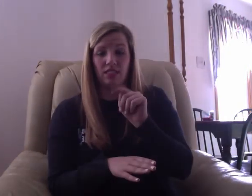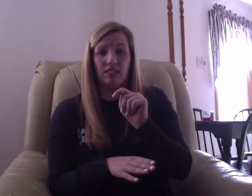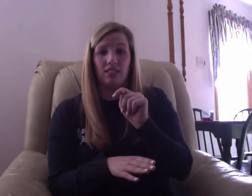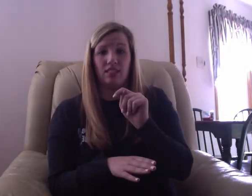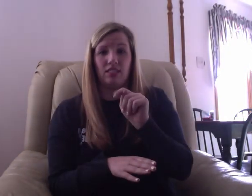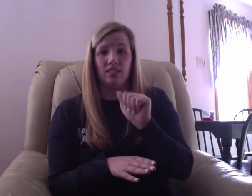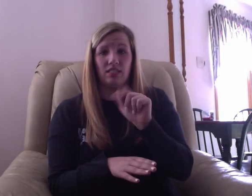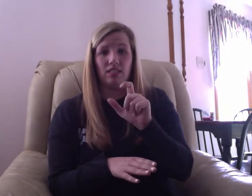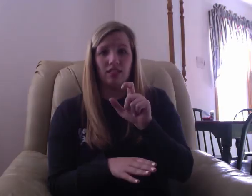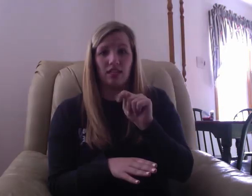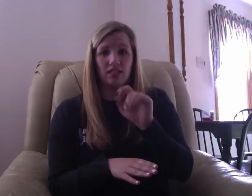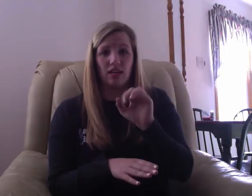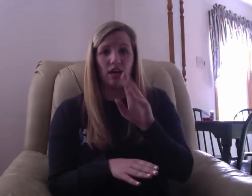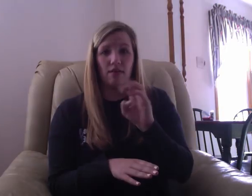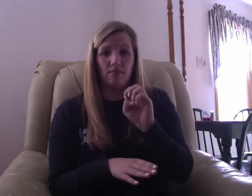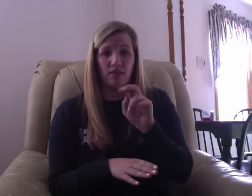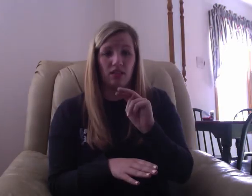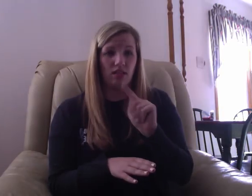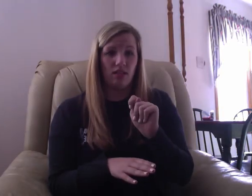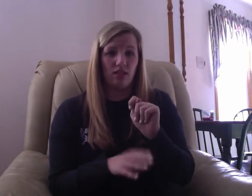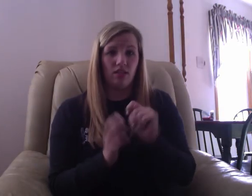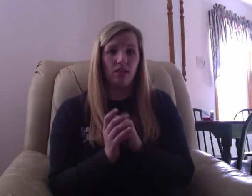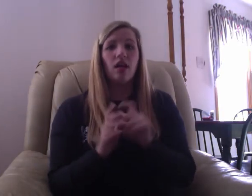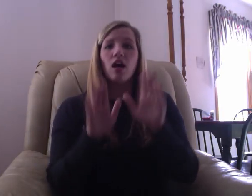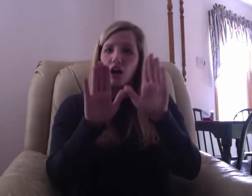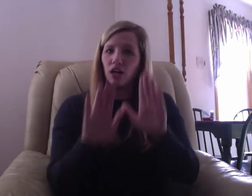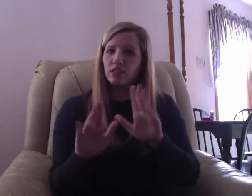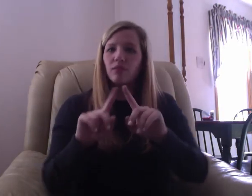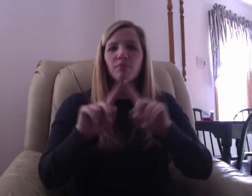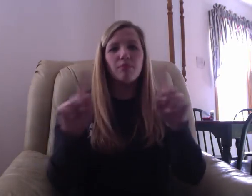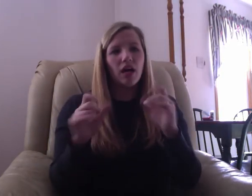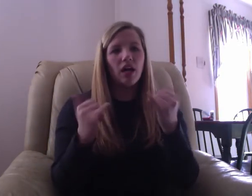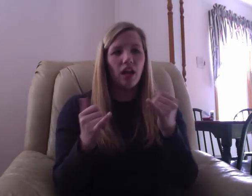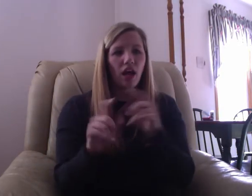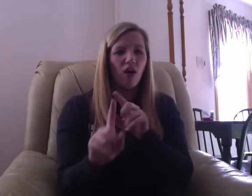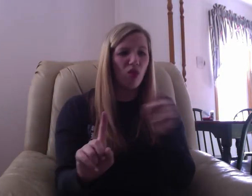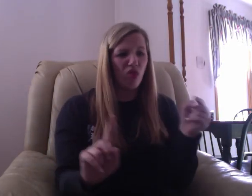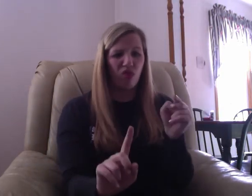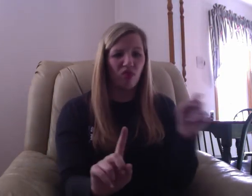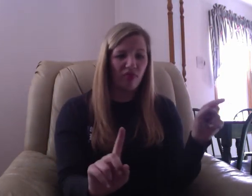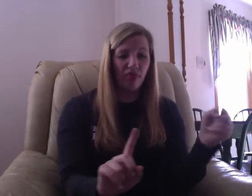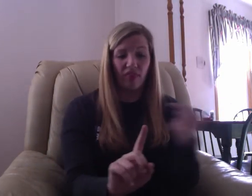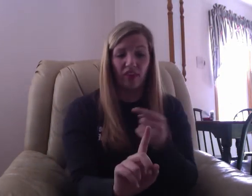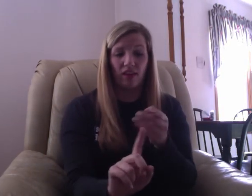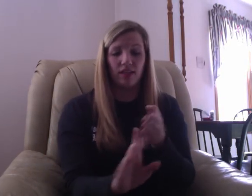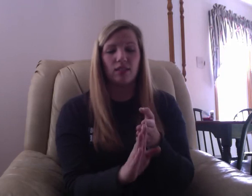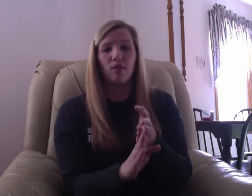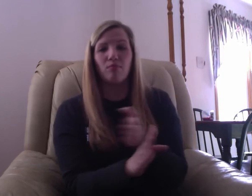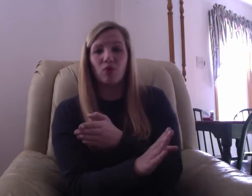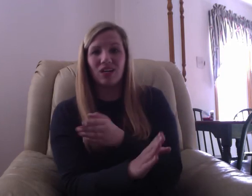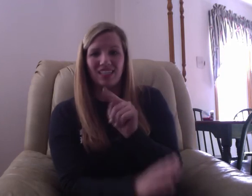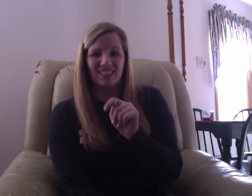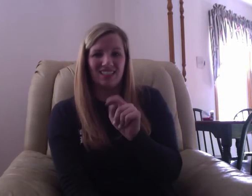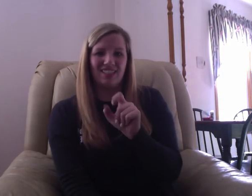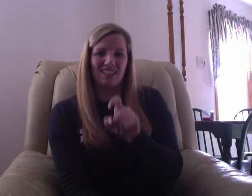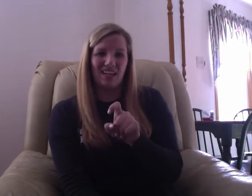insurance, which is great. But then the runaround is that it's pre-tax, so come tax time, I get dinged on that